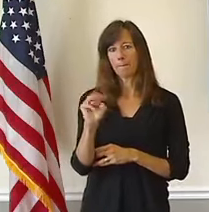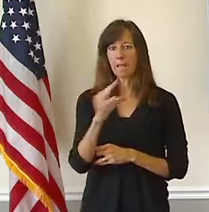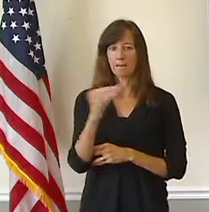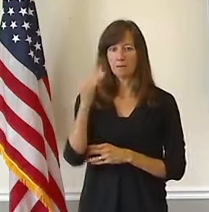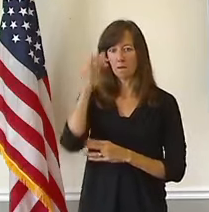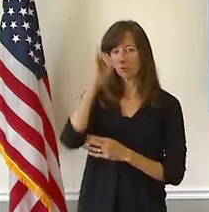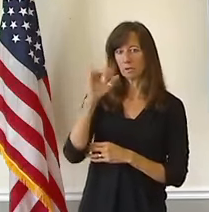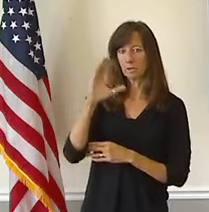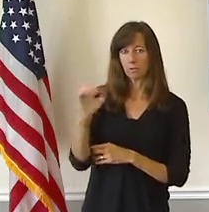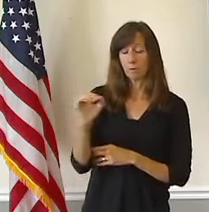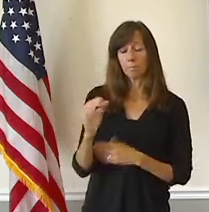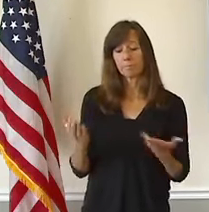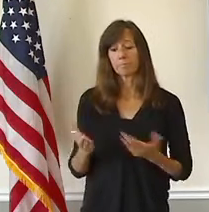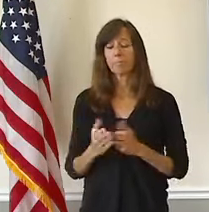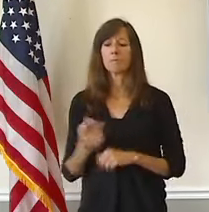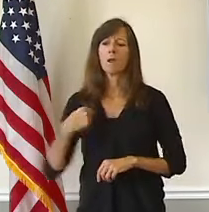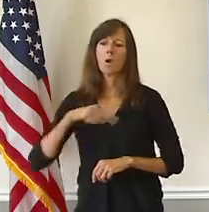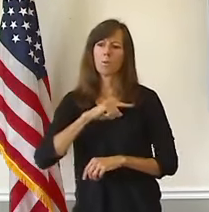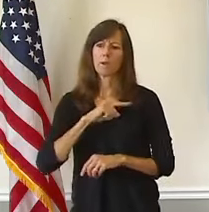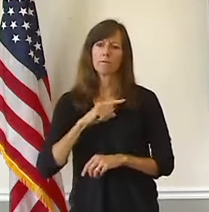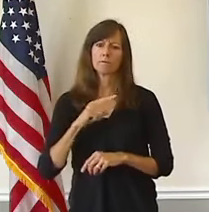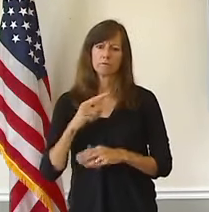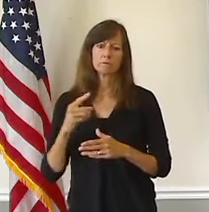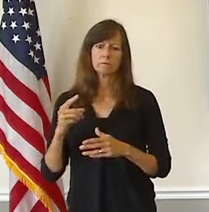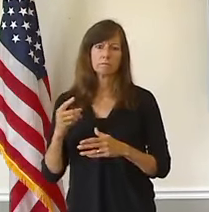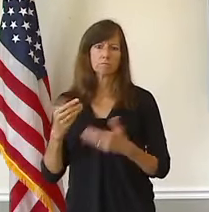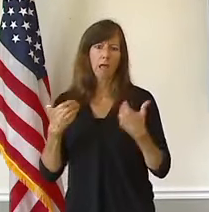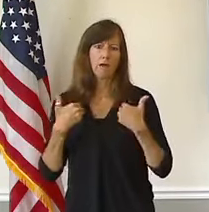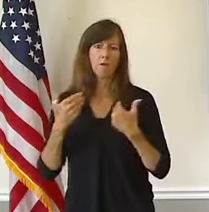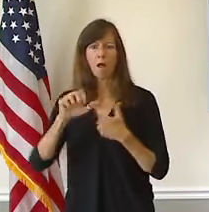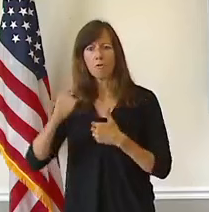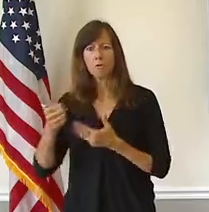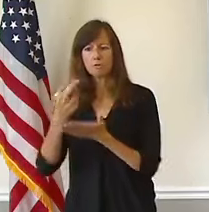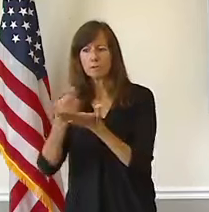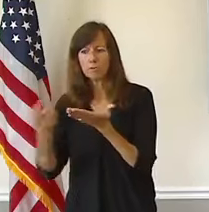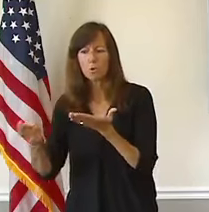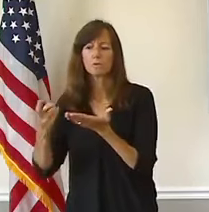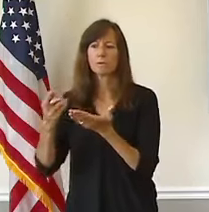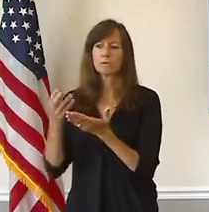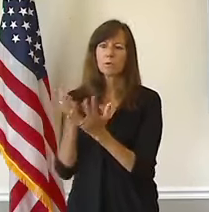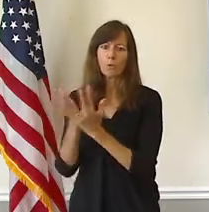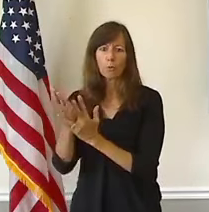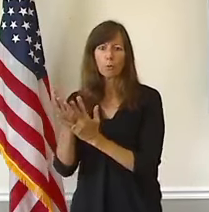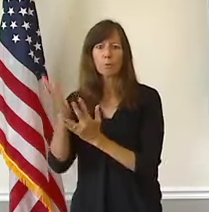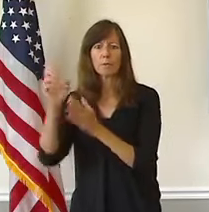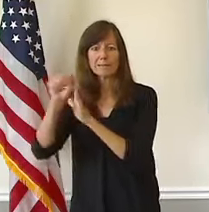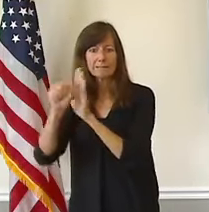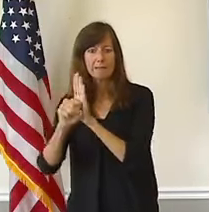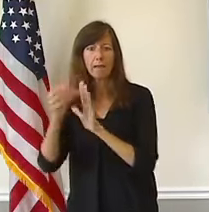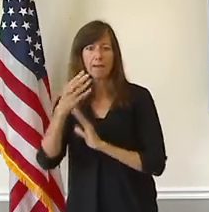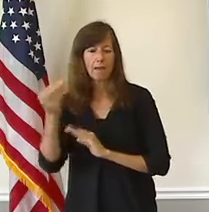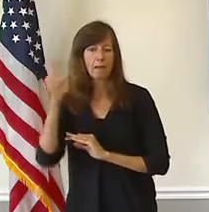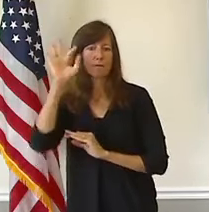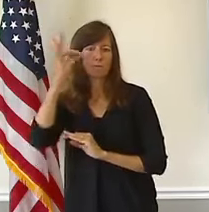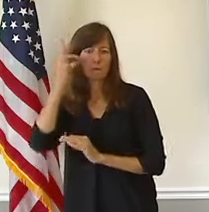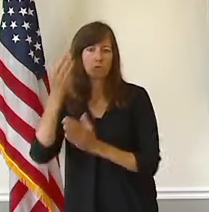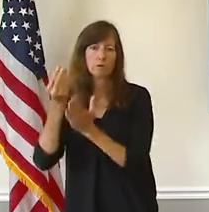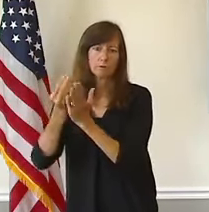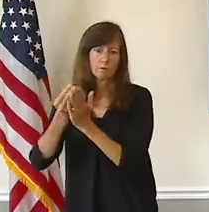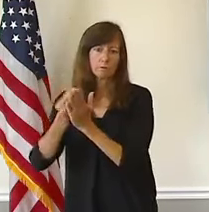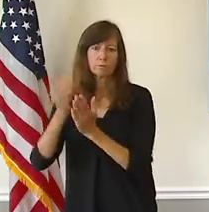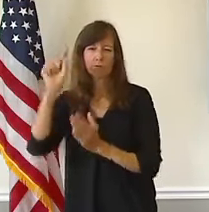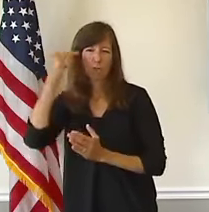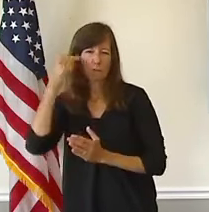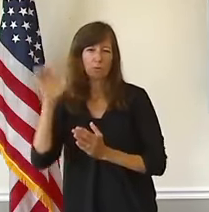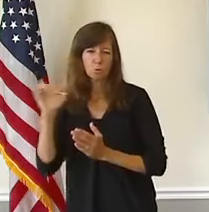resources that have been made available through the state and federal government. So depending on income levels, again, these are set by the